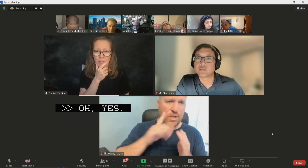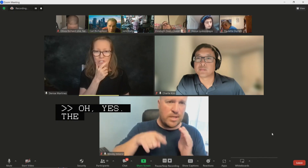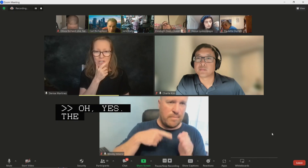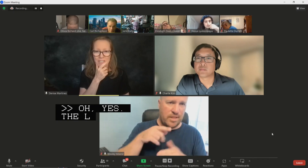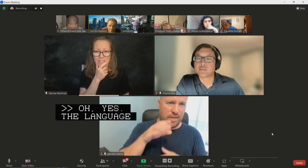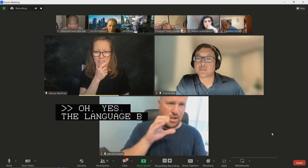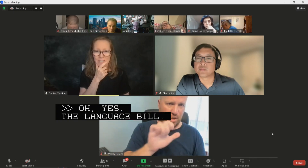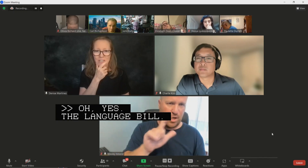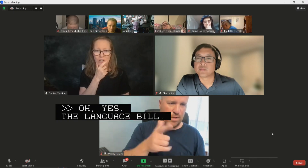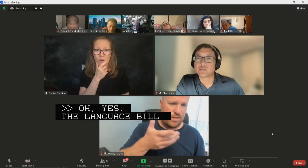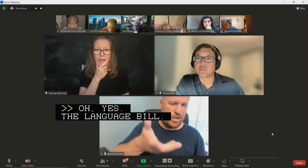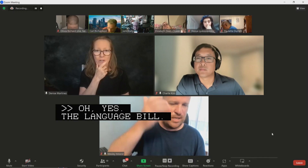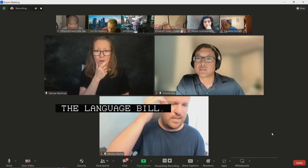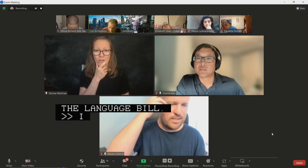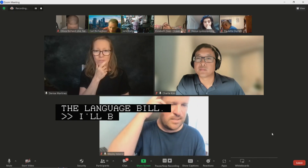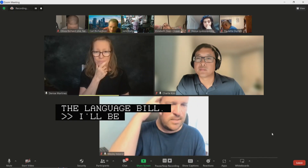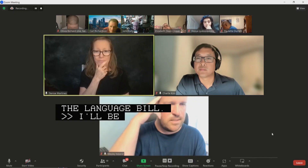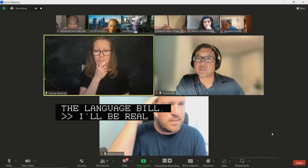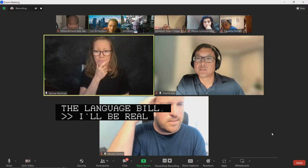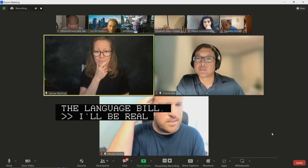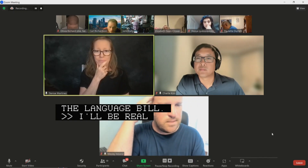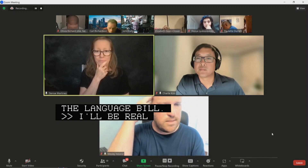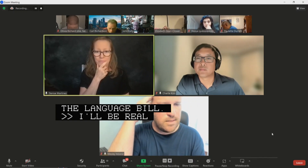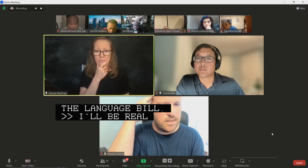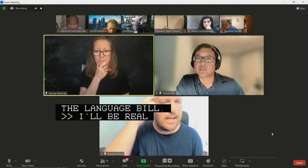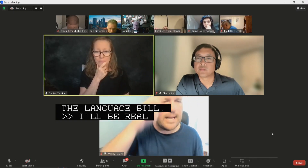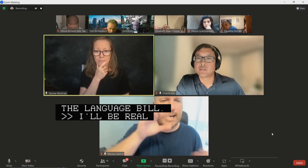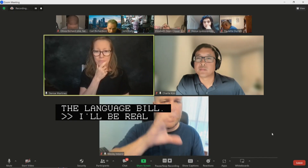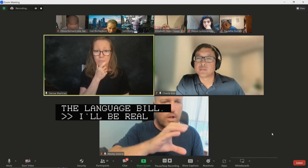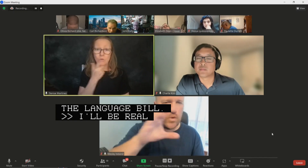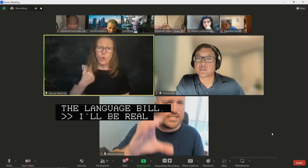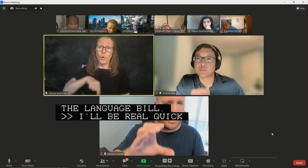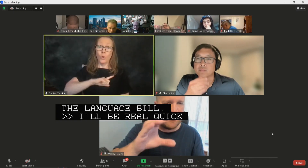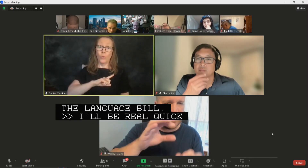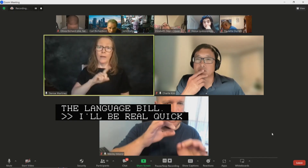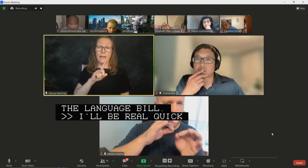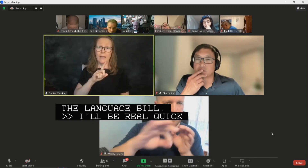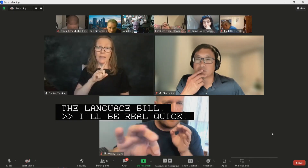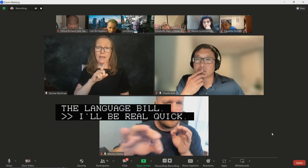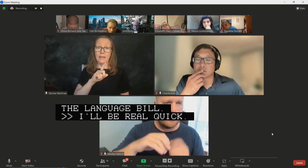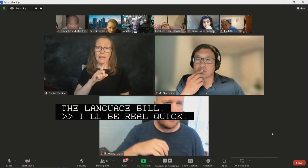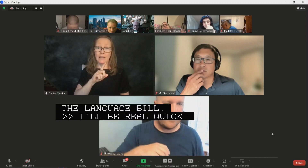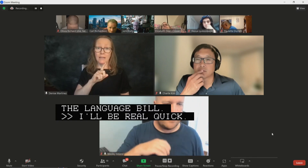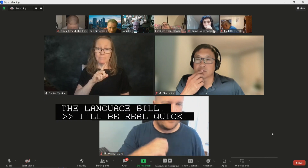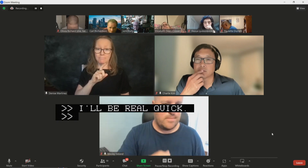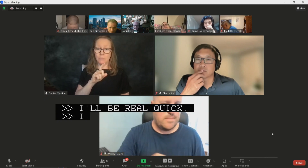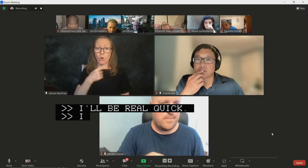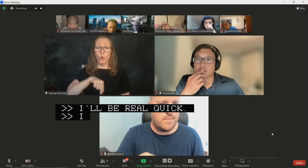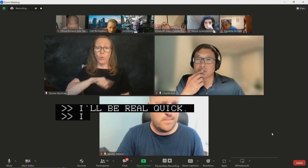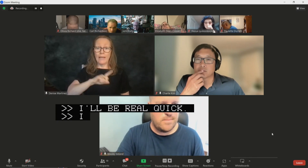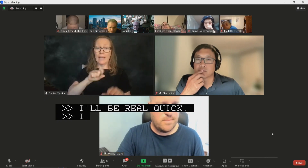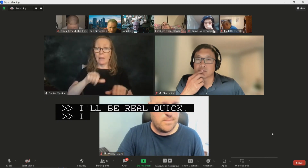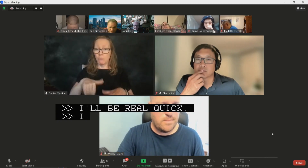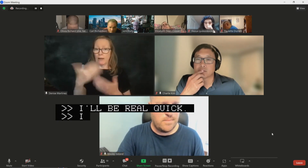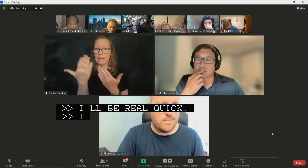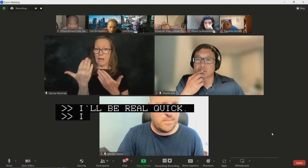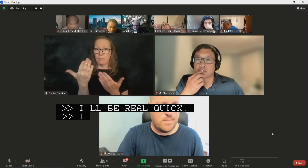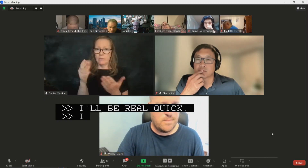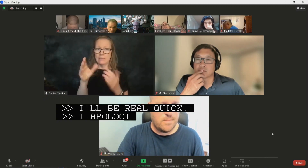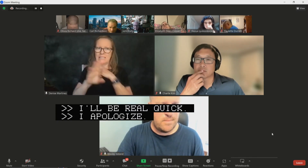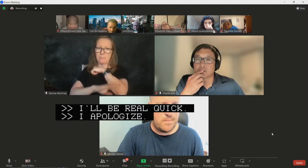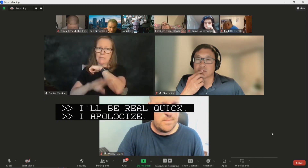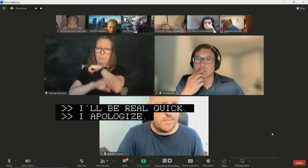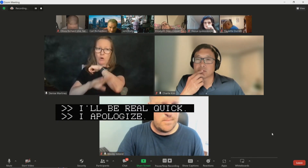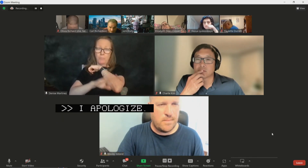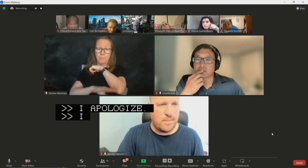so I apologize. No, that's fine. We can bring this up again in September, but I just wanted to let everybody know that the captioning